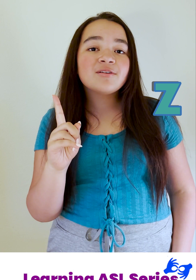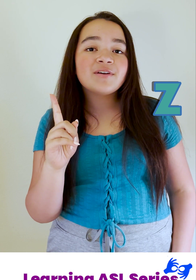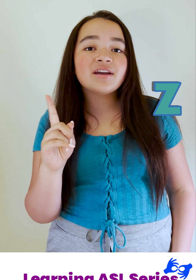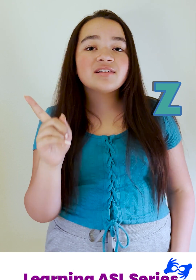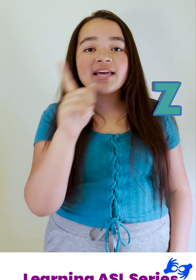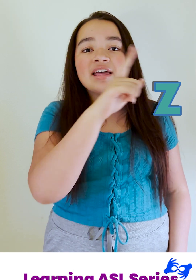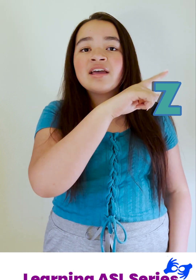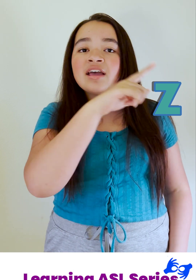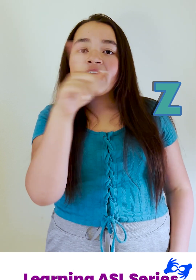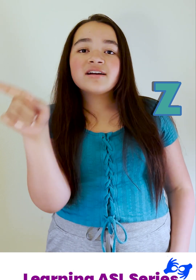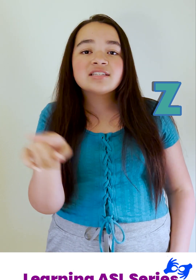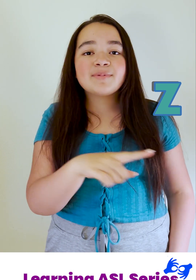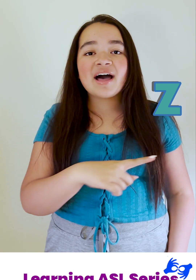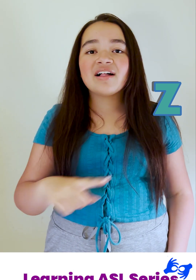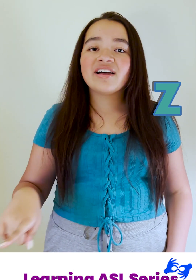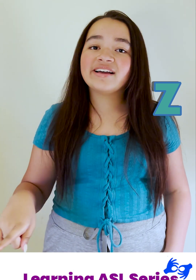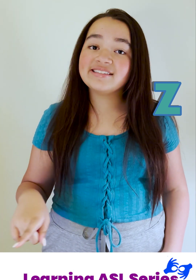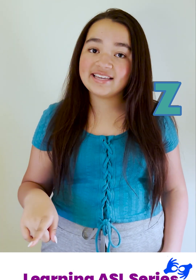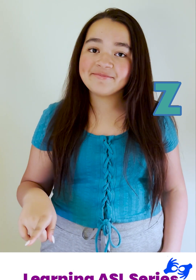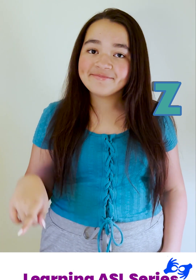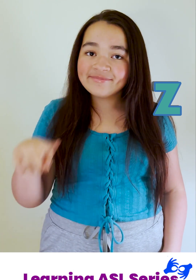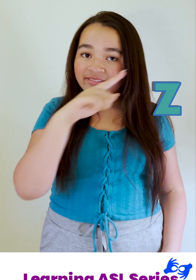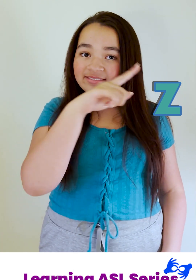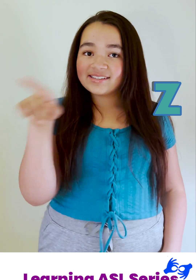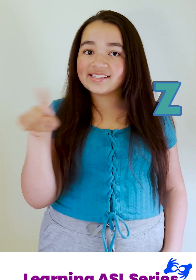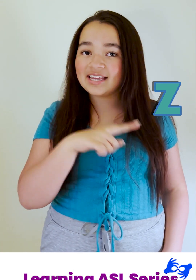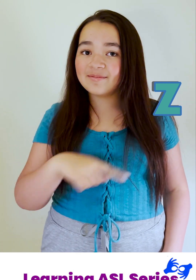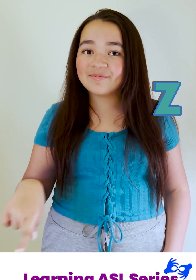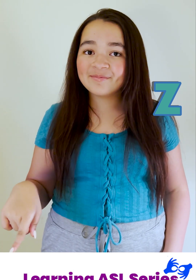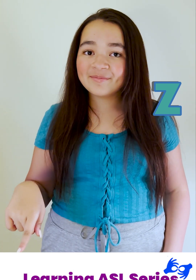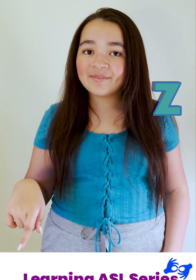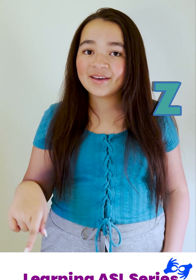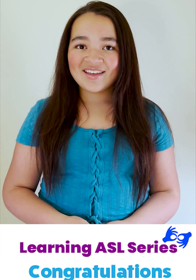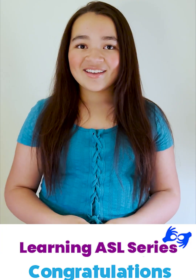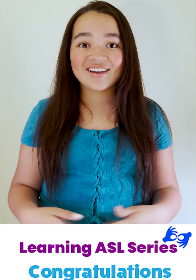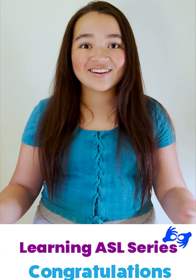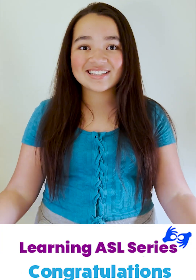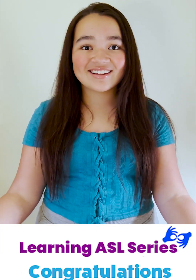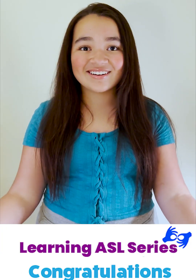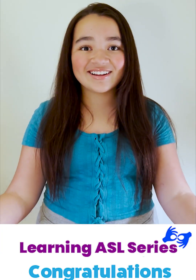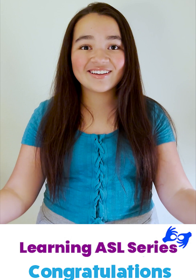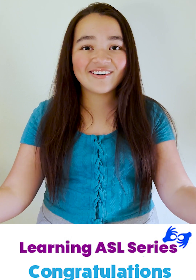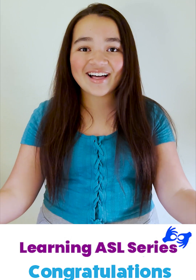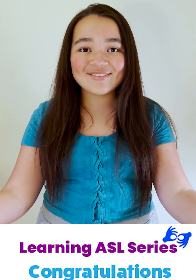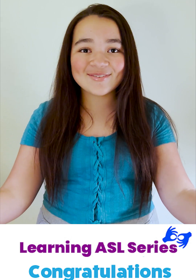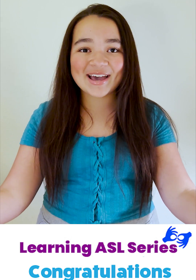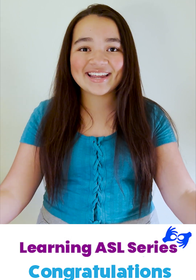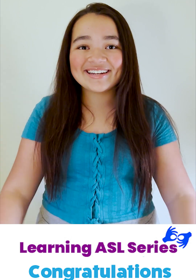finger to air spell a Z. Z. Congrats on learning the whole alphabet!